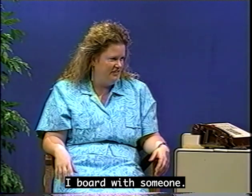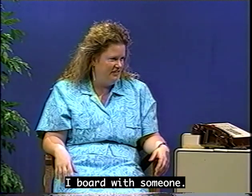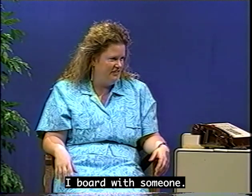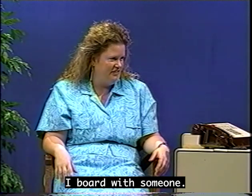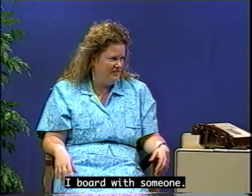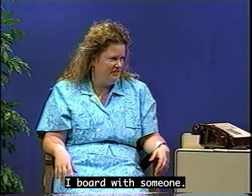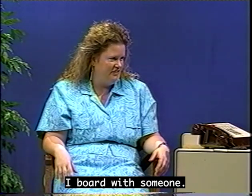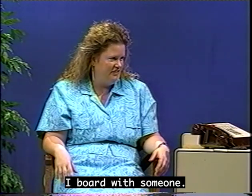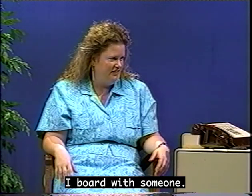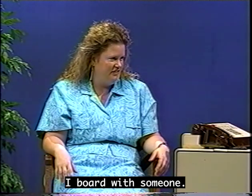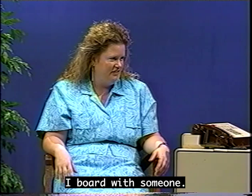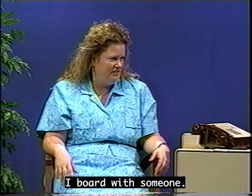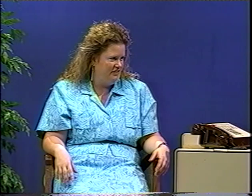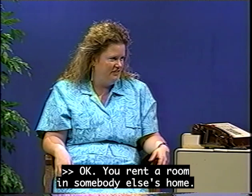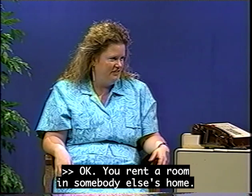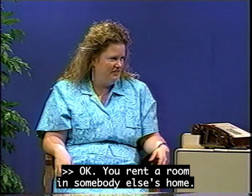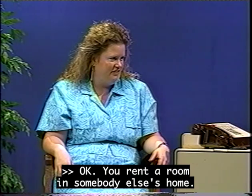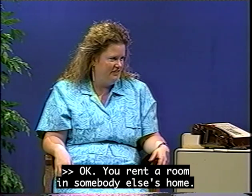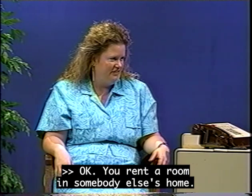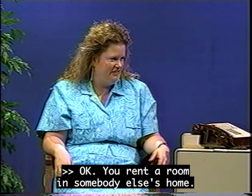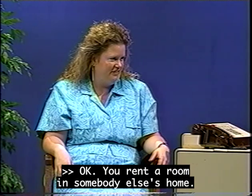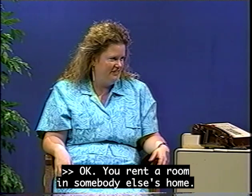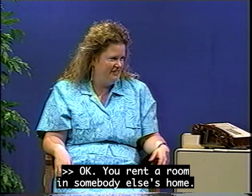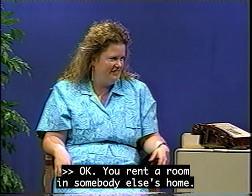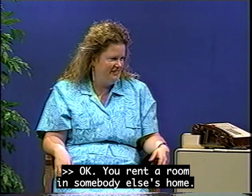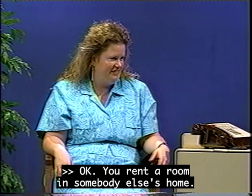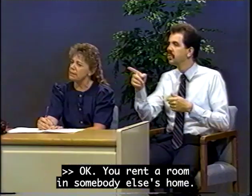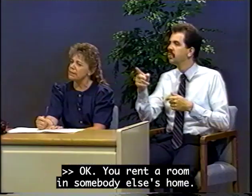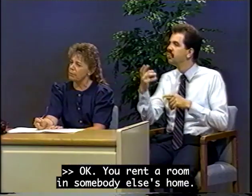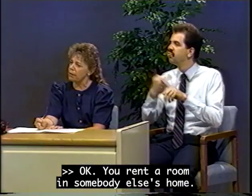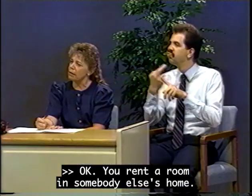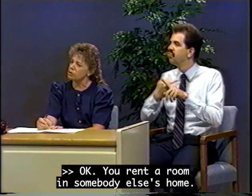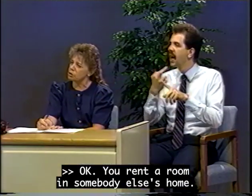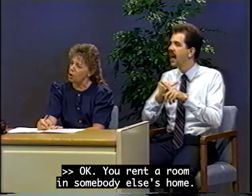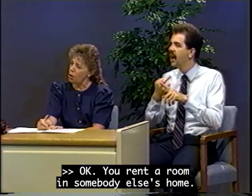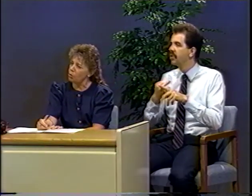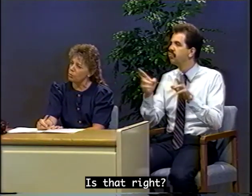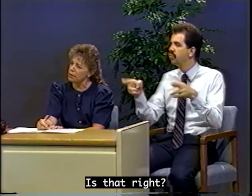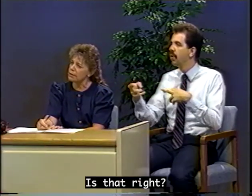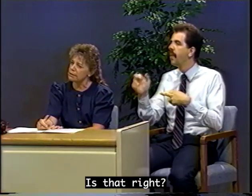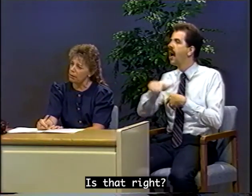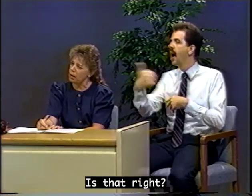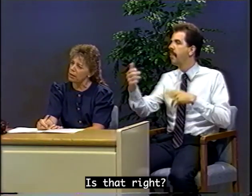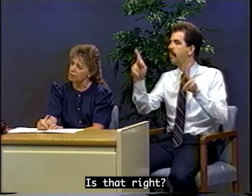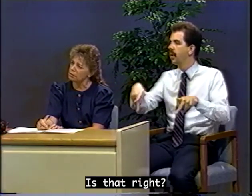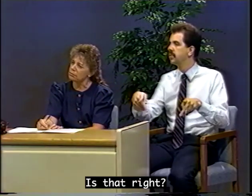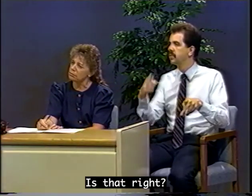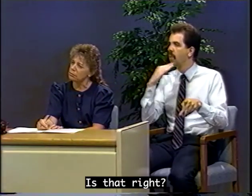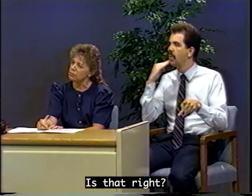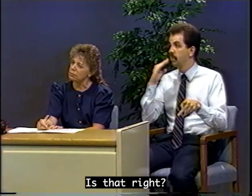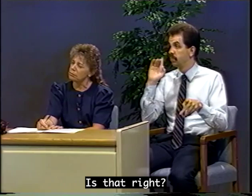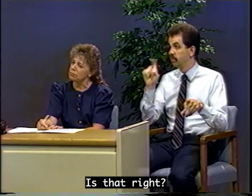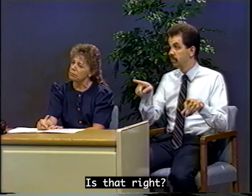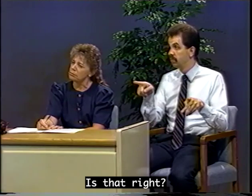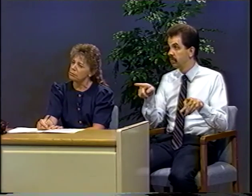I board with someone. Okay, you rent a room in somebody else's home, is that right?